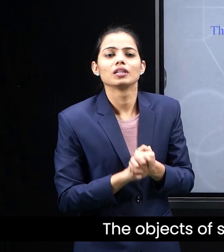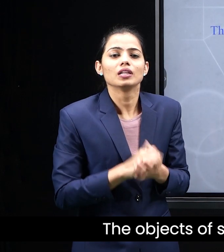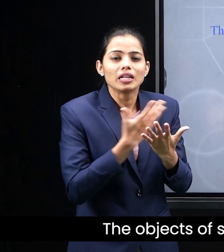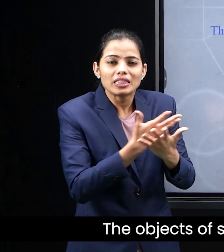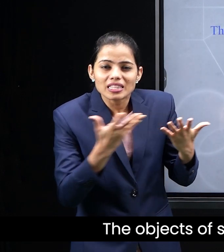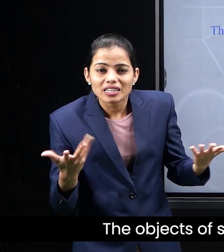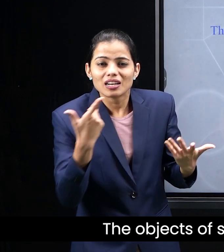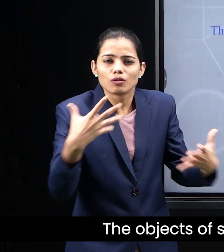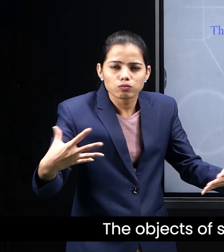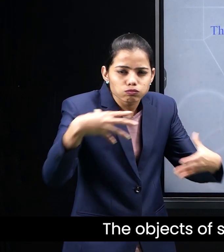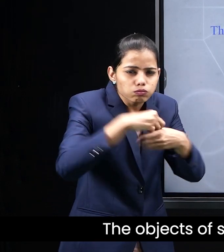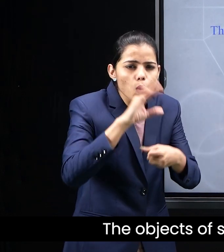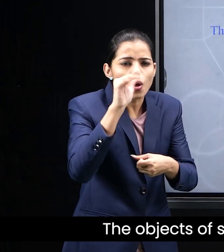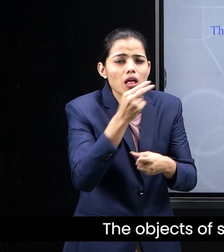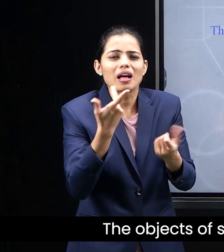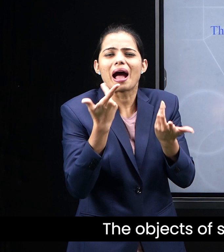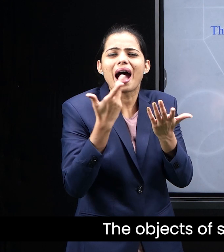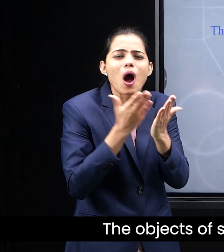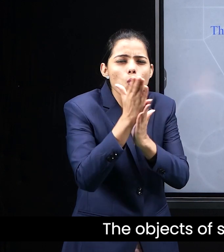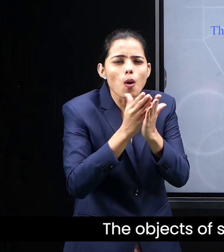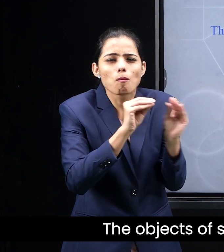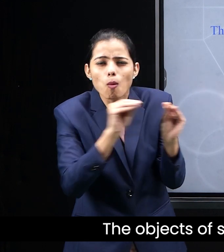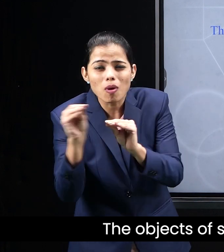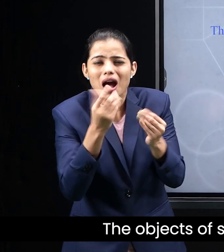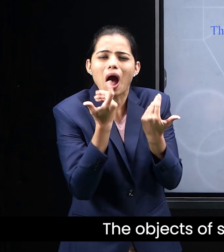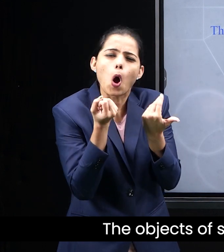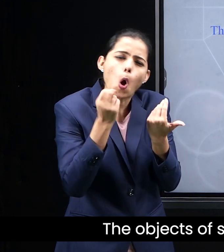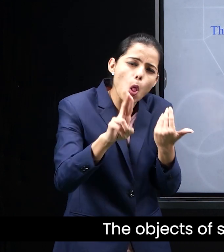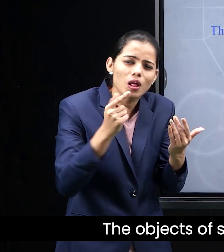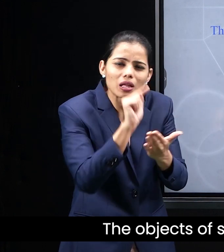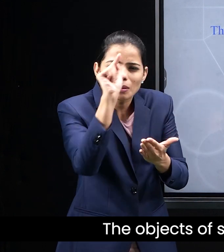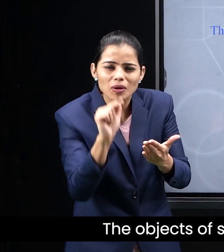The objects of set are called its members or elements.